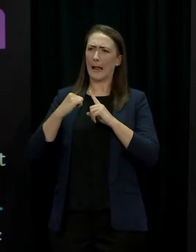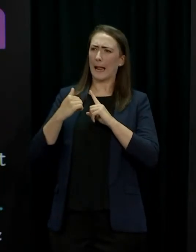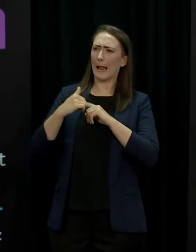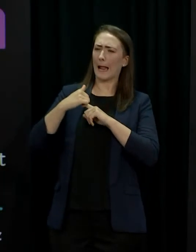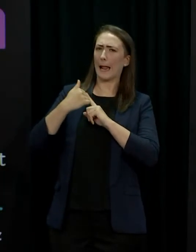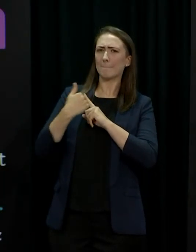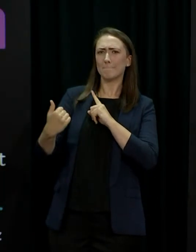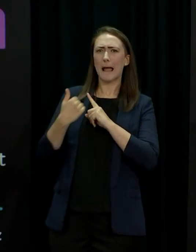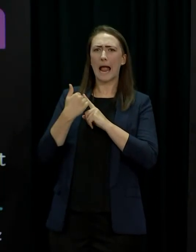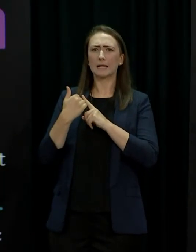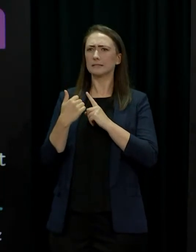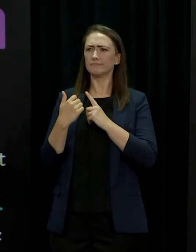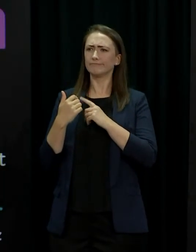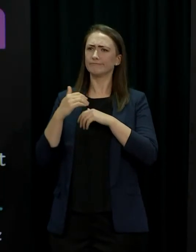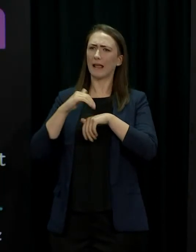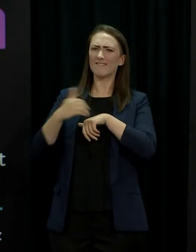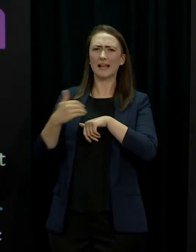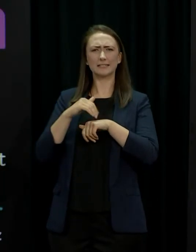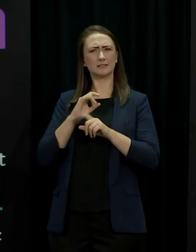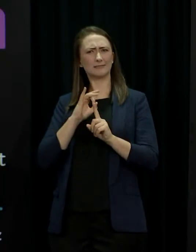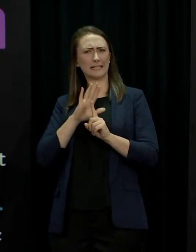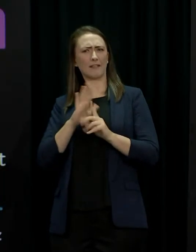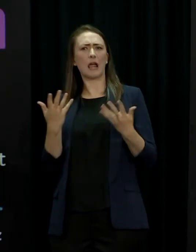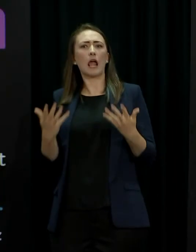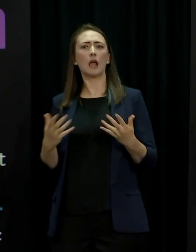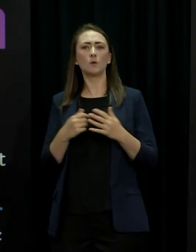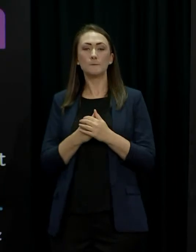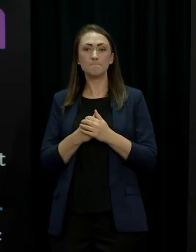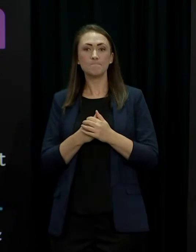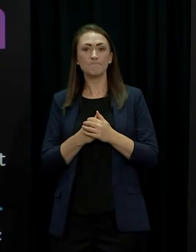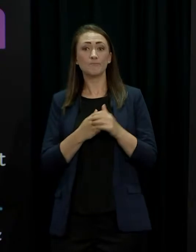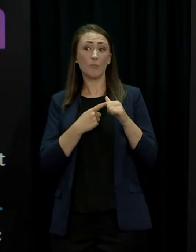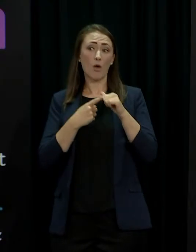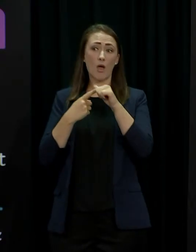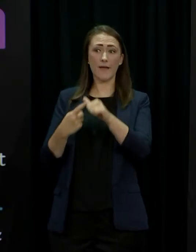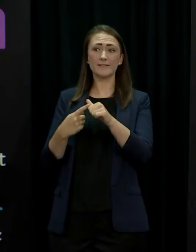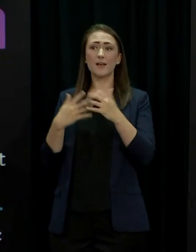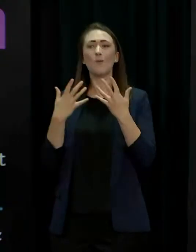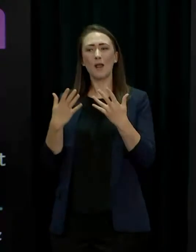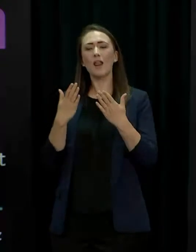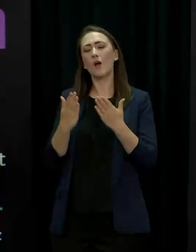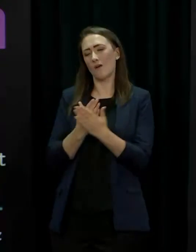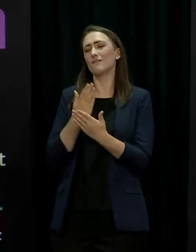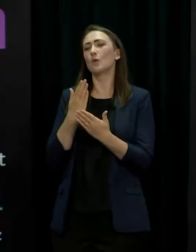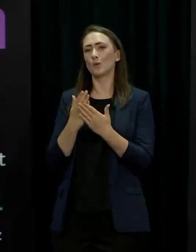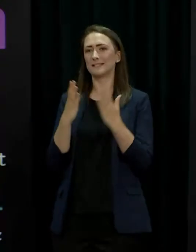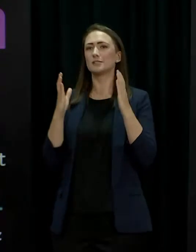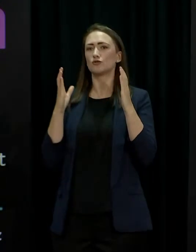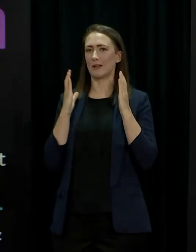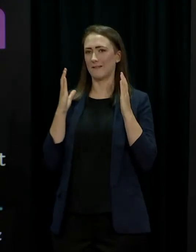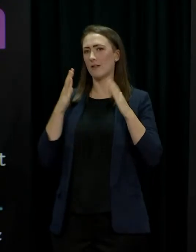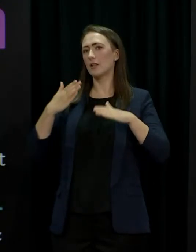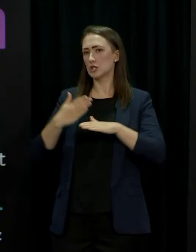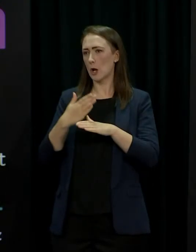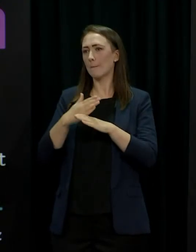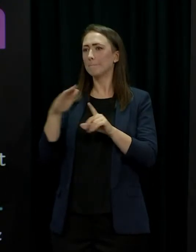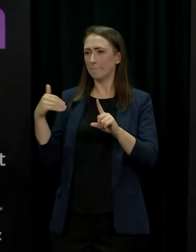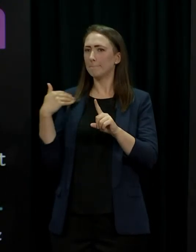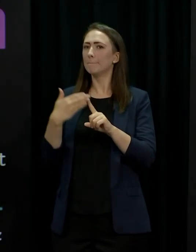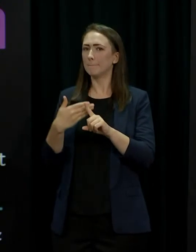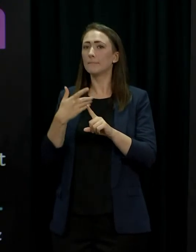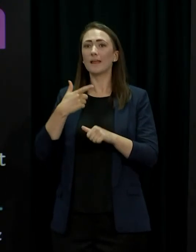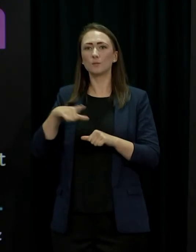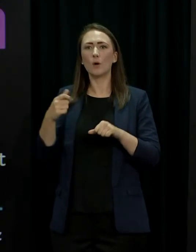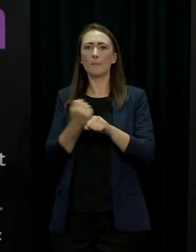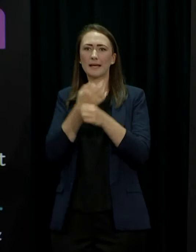Well, it's stressful and the pressure's there, and of course that's one of the things that's played into my decision to stand down in